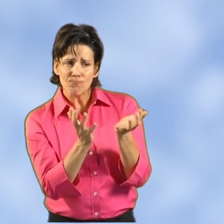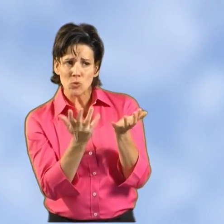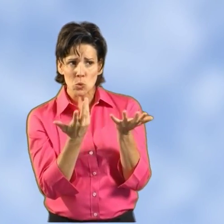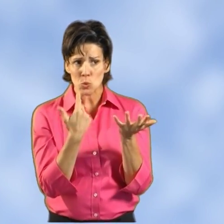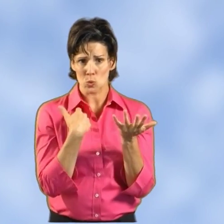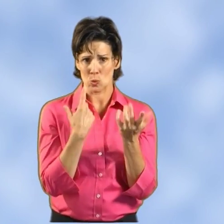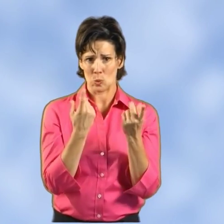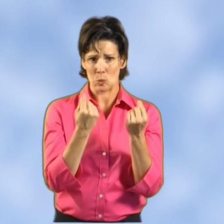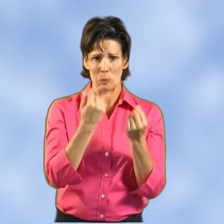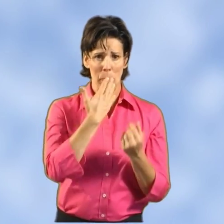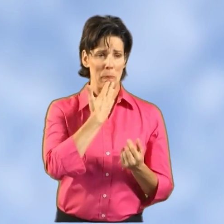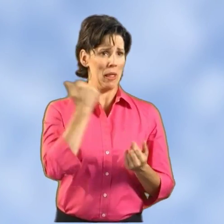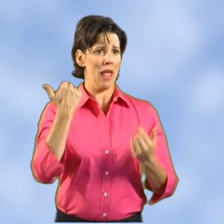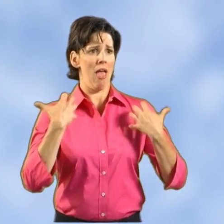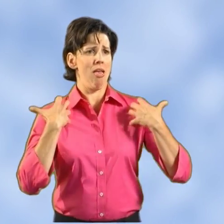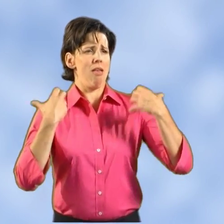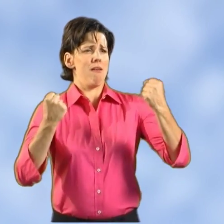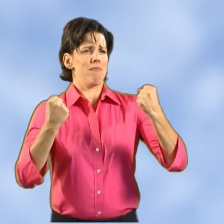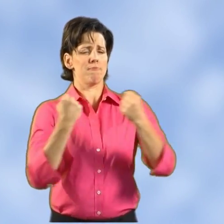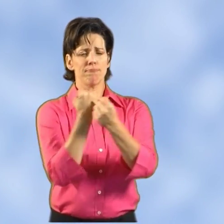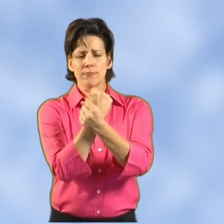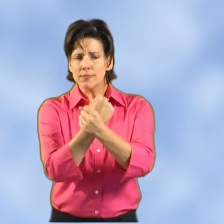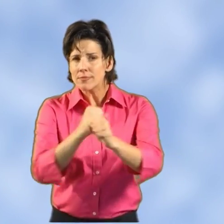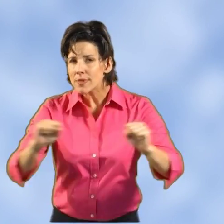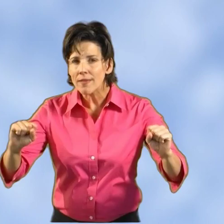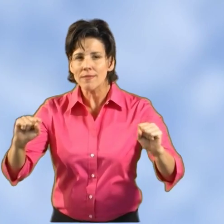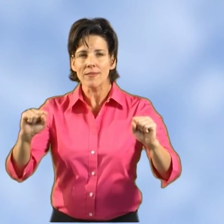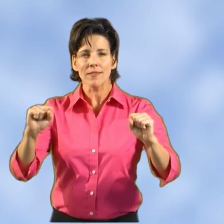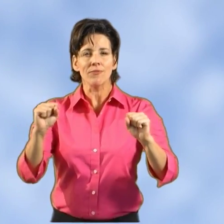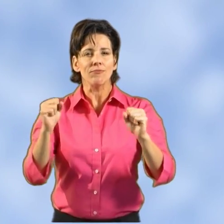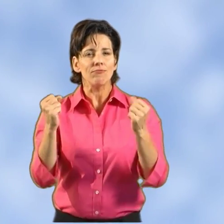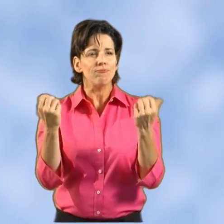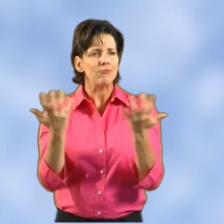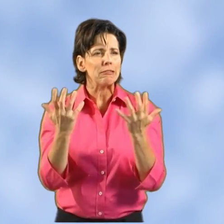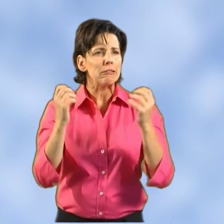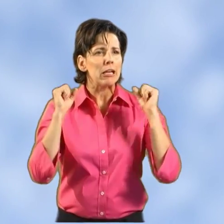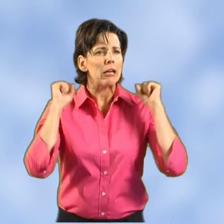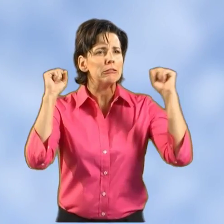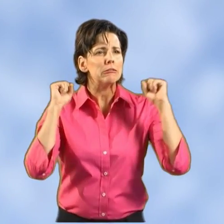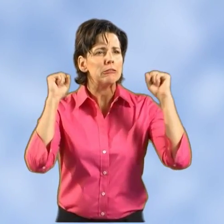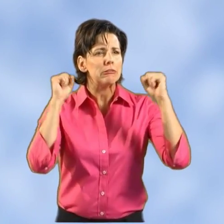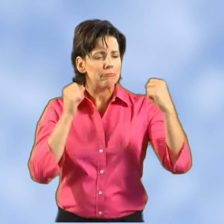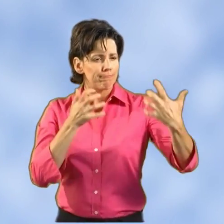Talk to the doctor about a healthy, safe exercise plan.